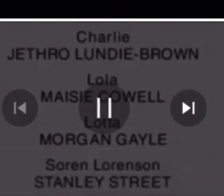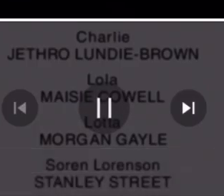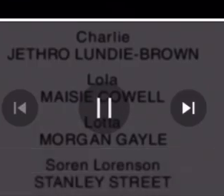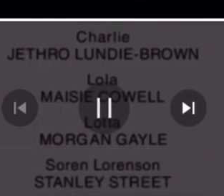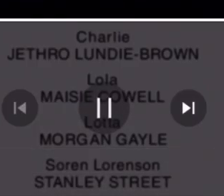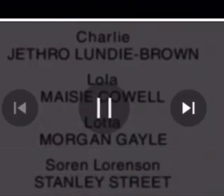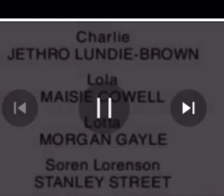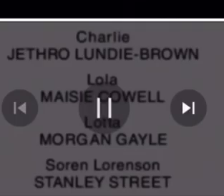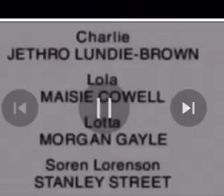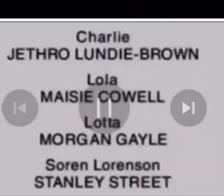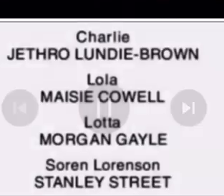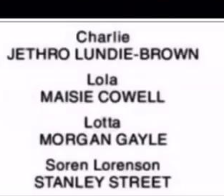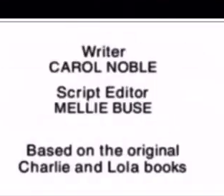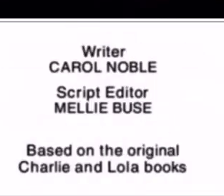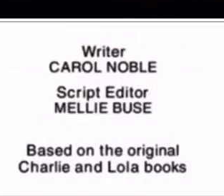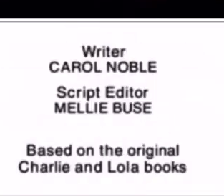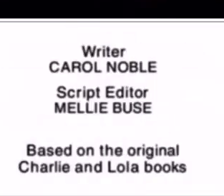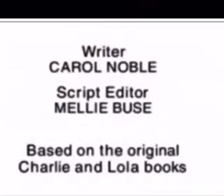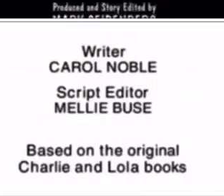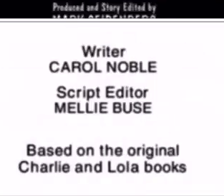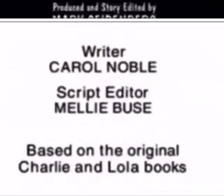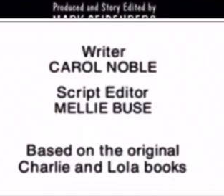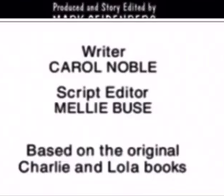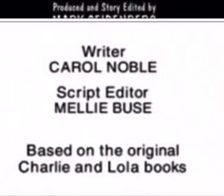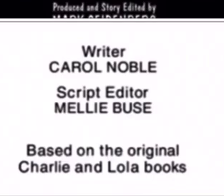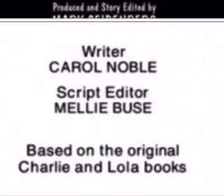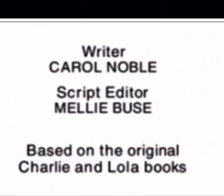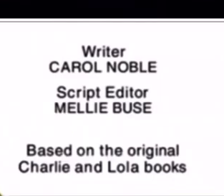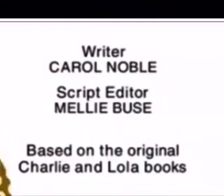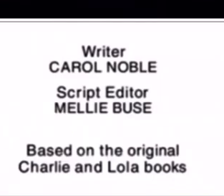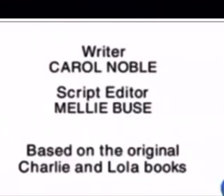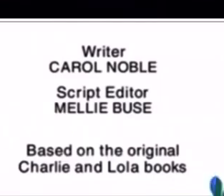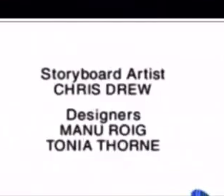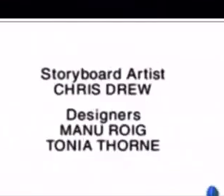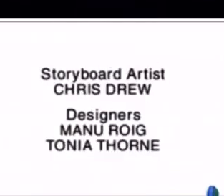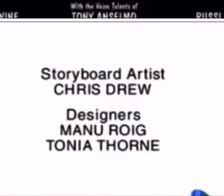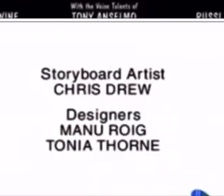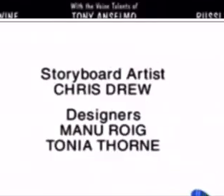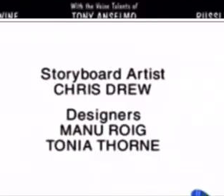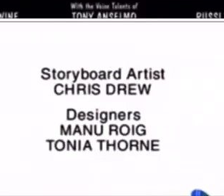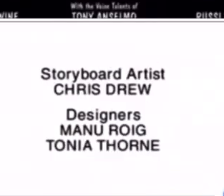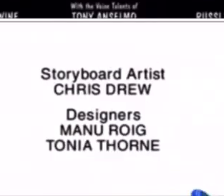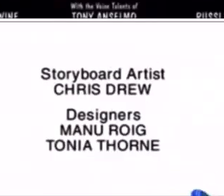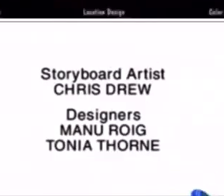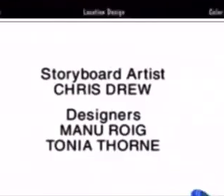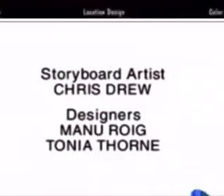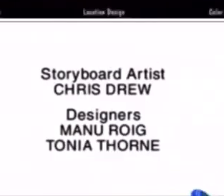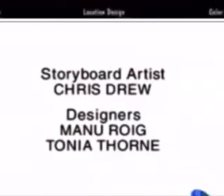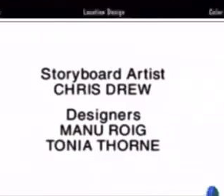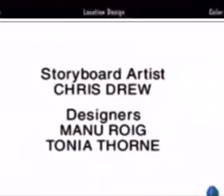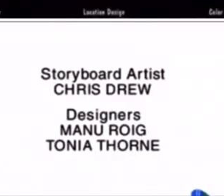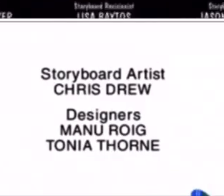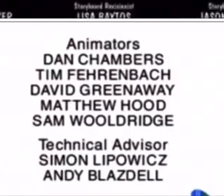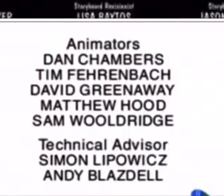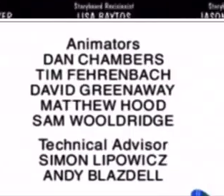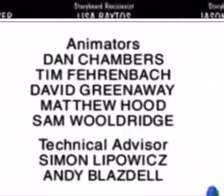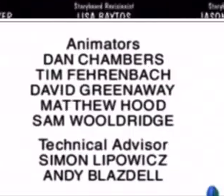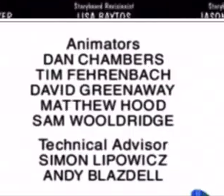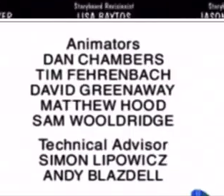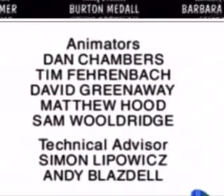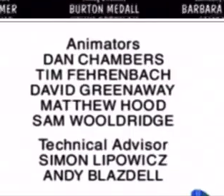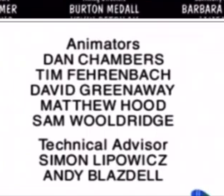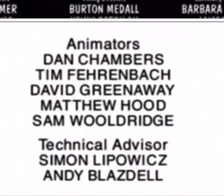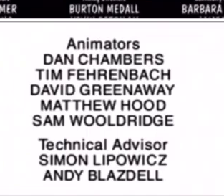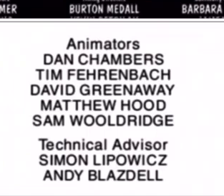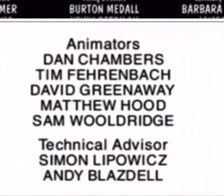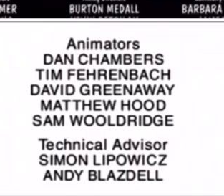Goodbye, goodbye, it's time to run. Goodbye, goodbye, I